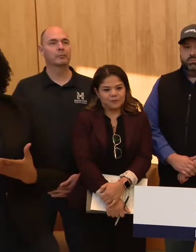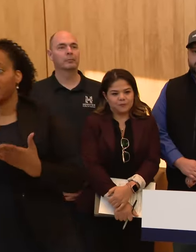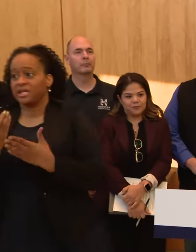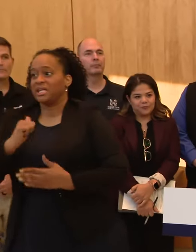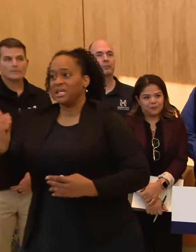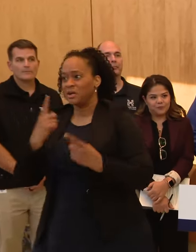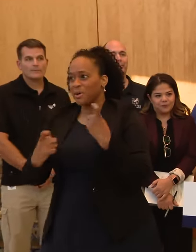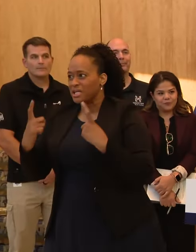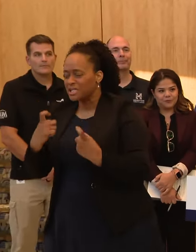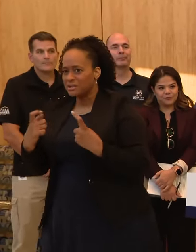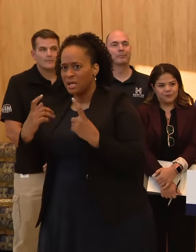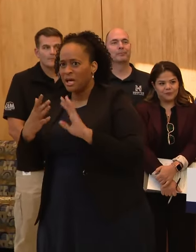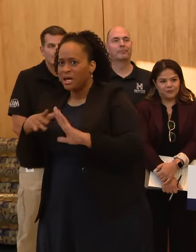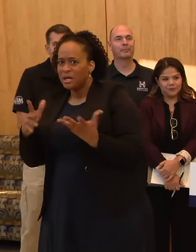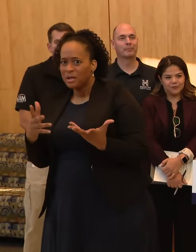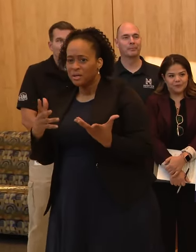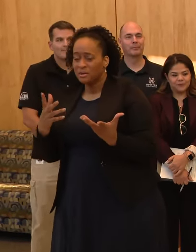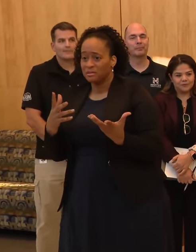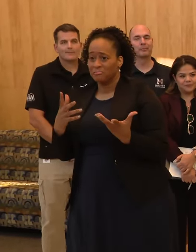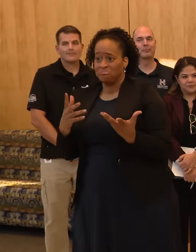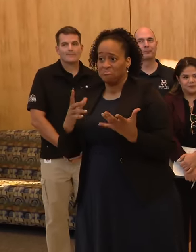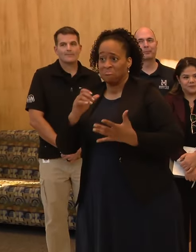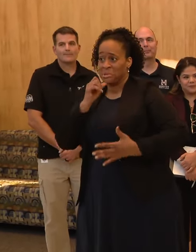Can't imagine there being any. We've covered